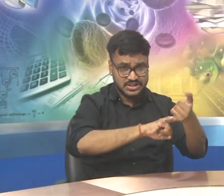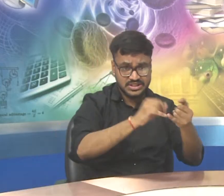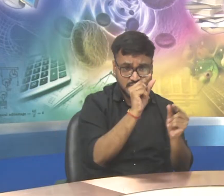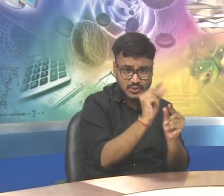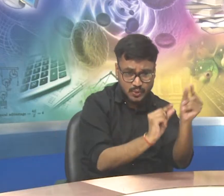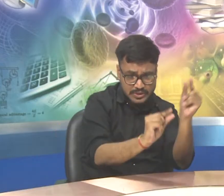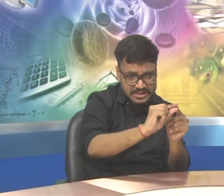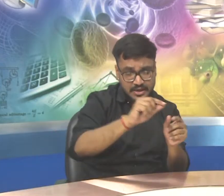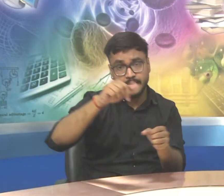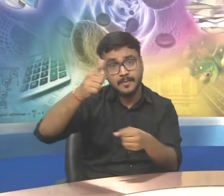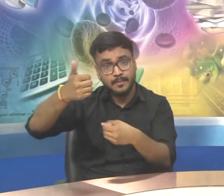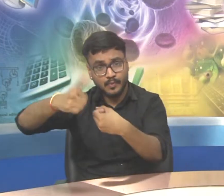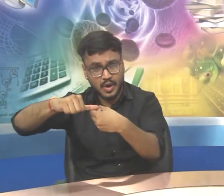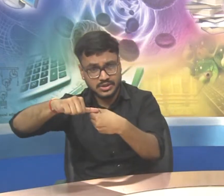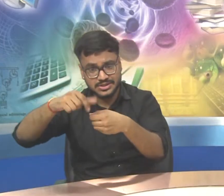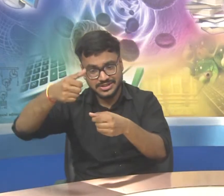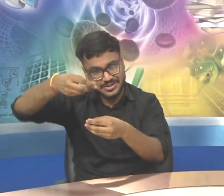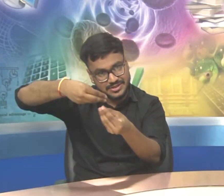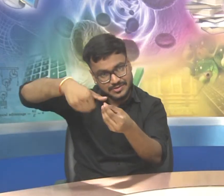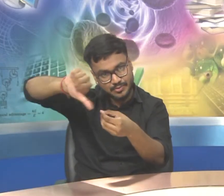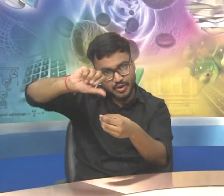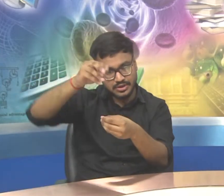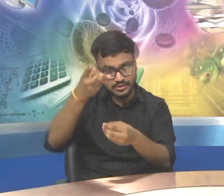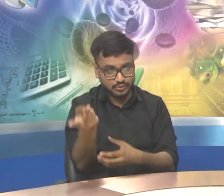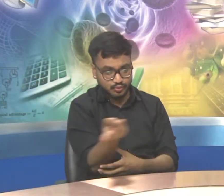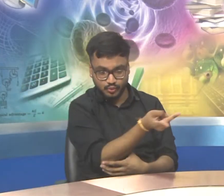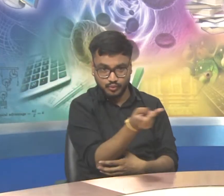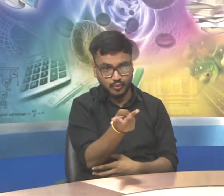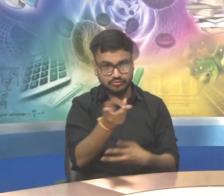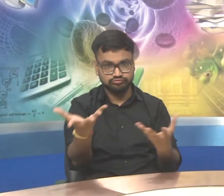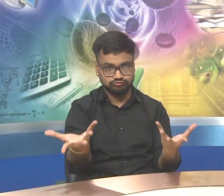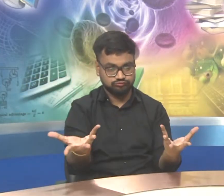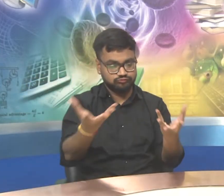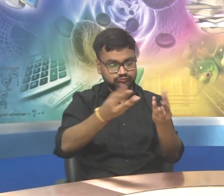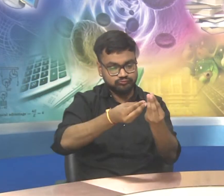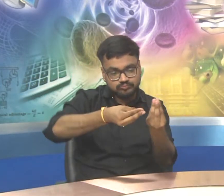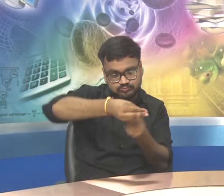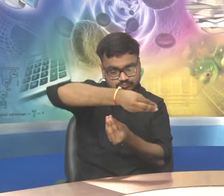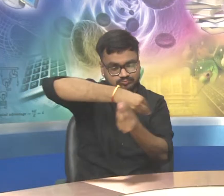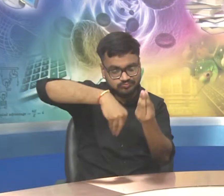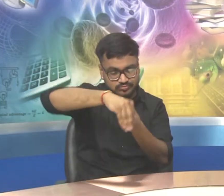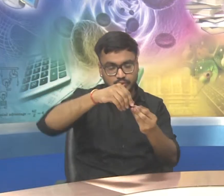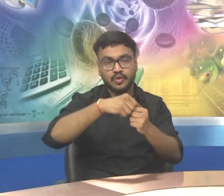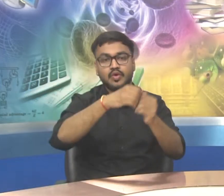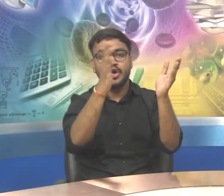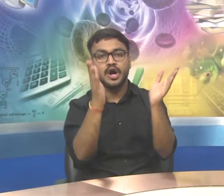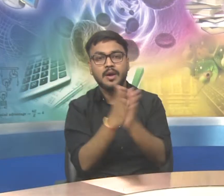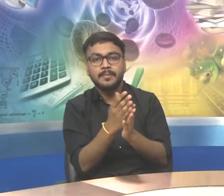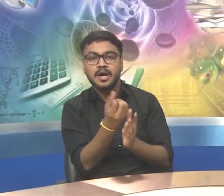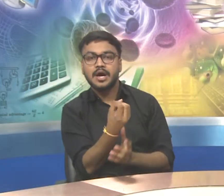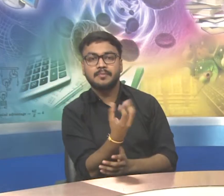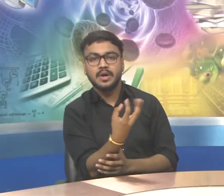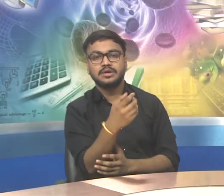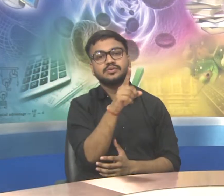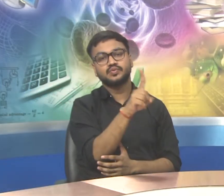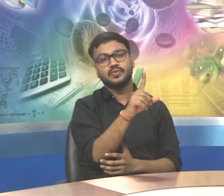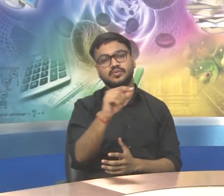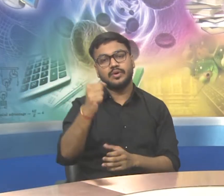So how we get the solution? Adding solute into an solvent. So